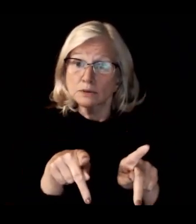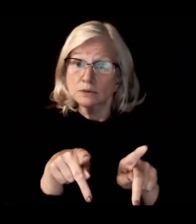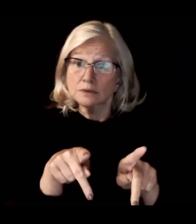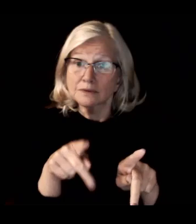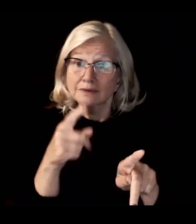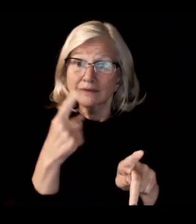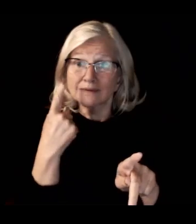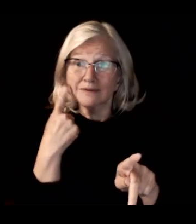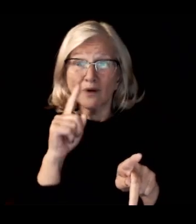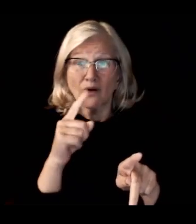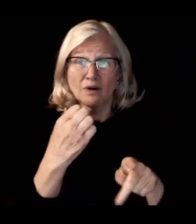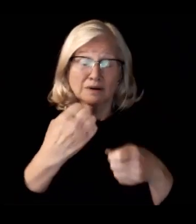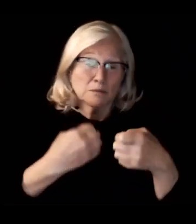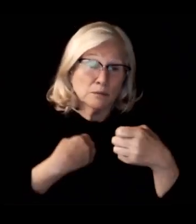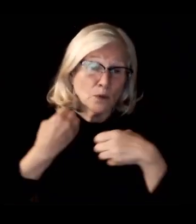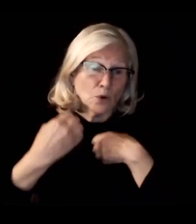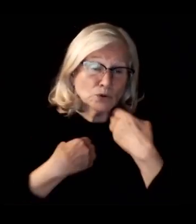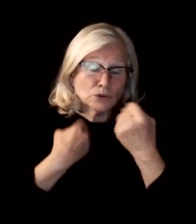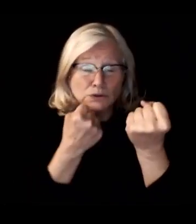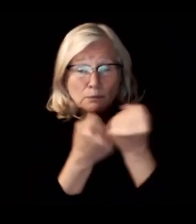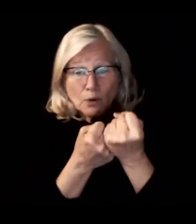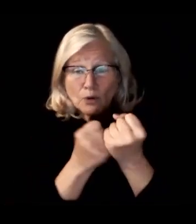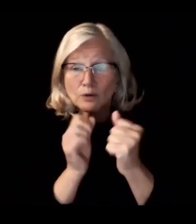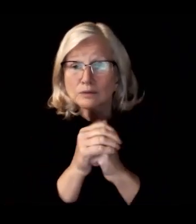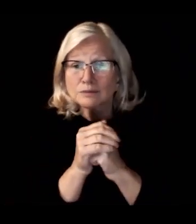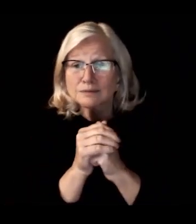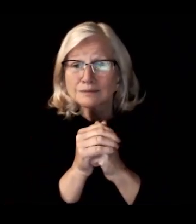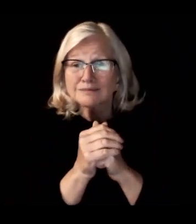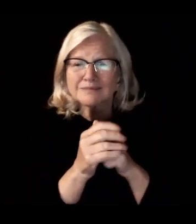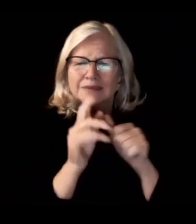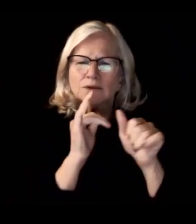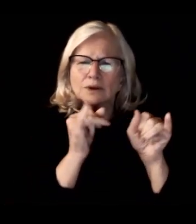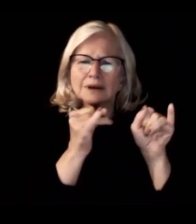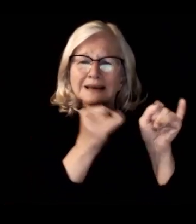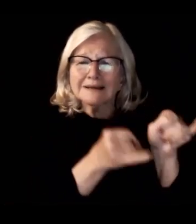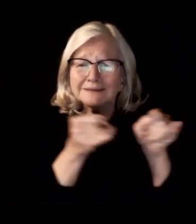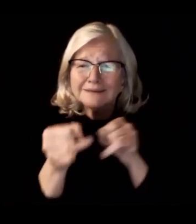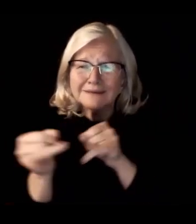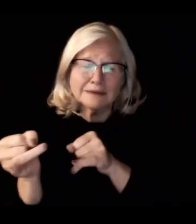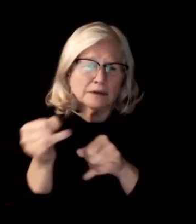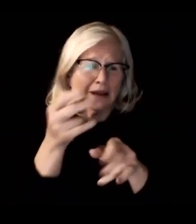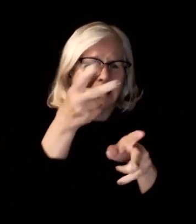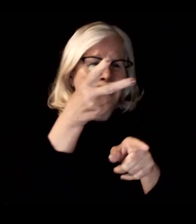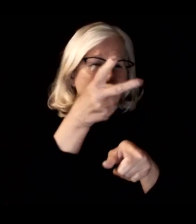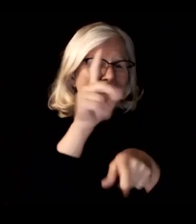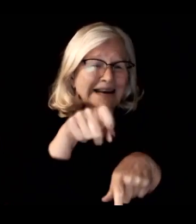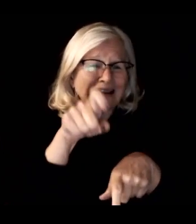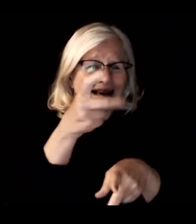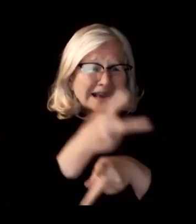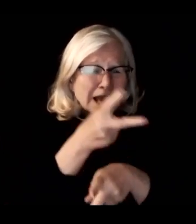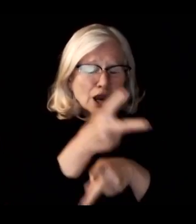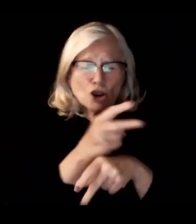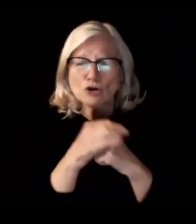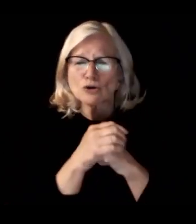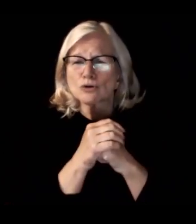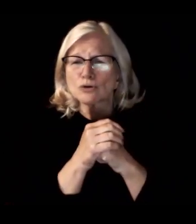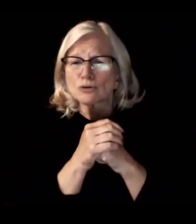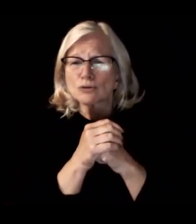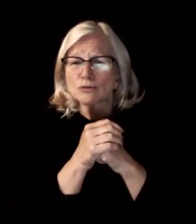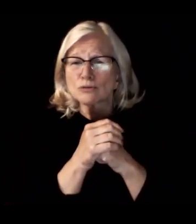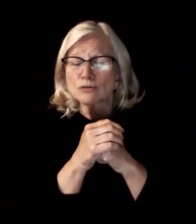care. Residents who can benefit from having an essential caregiver include those who struggle with